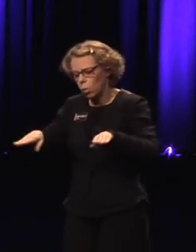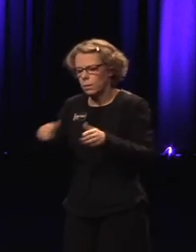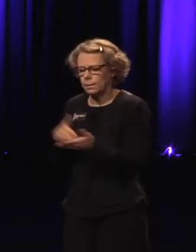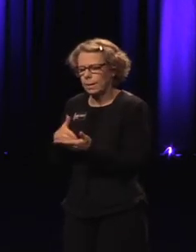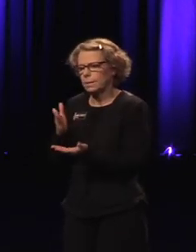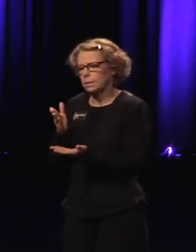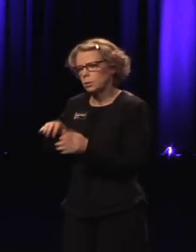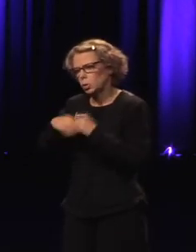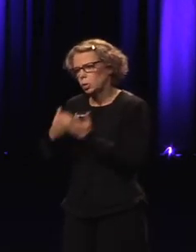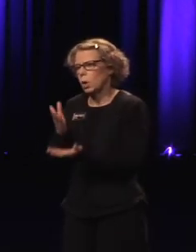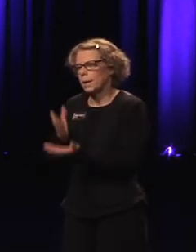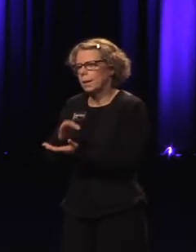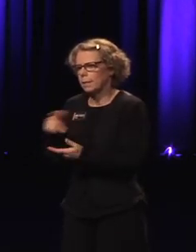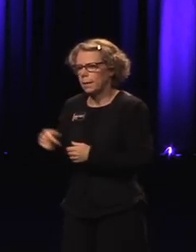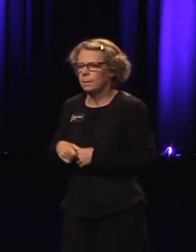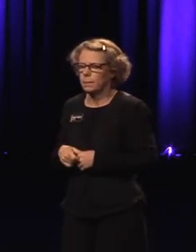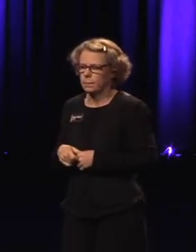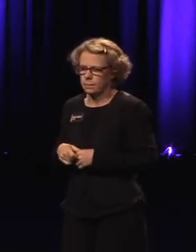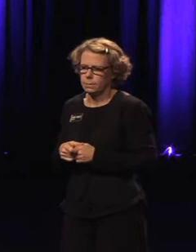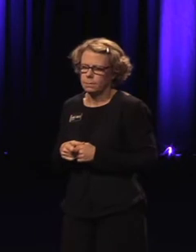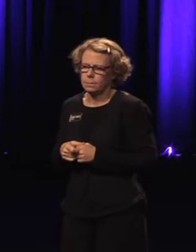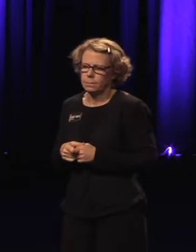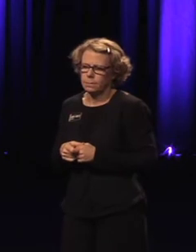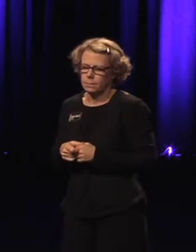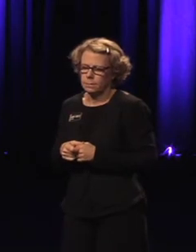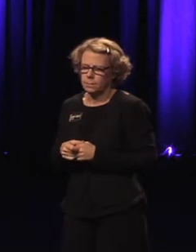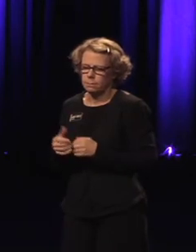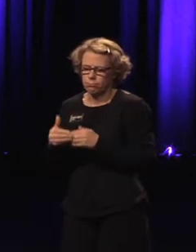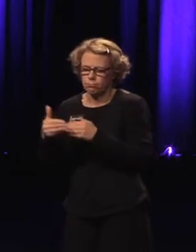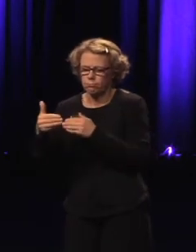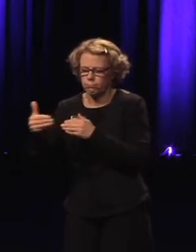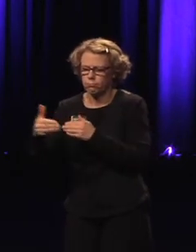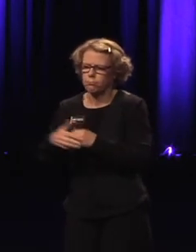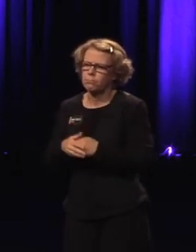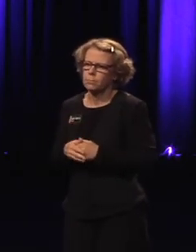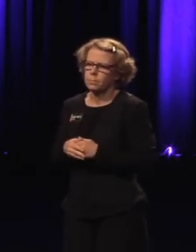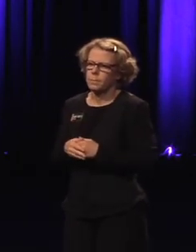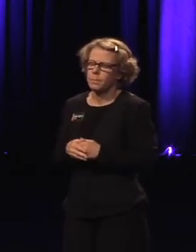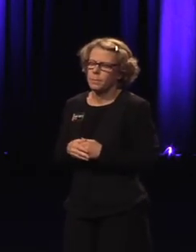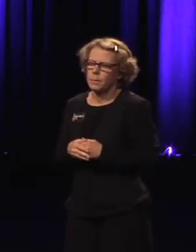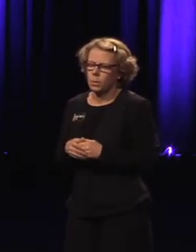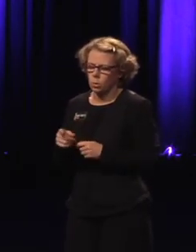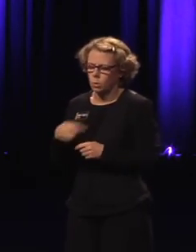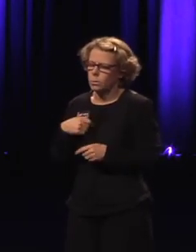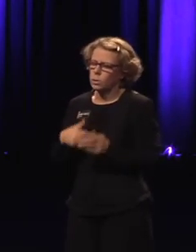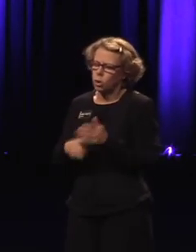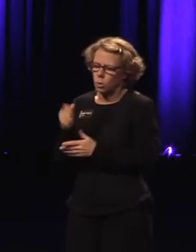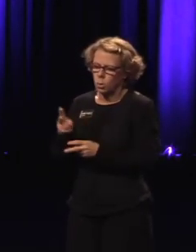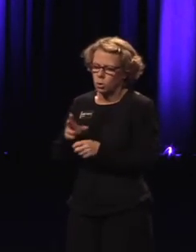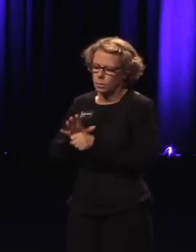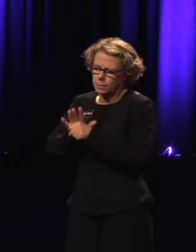rights under the treaties. They are obliged to dismantle discrimination and